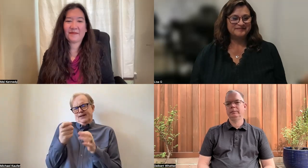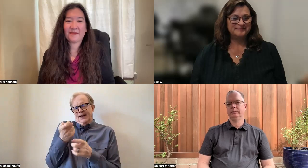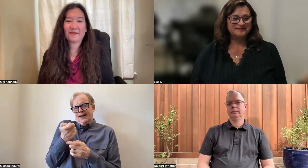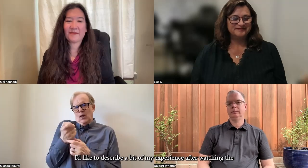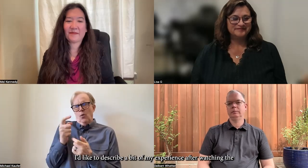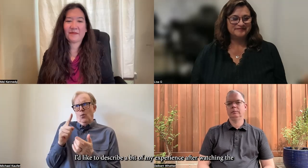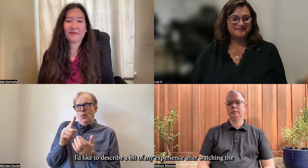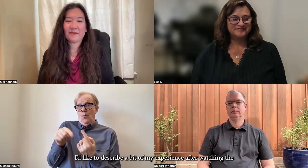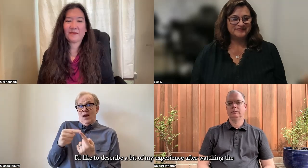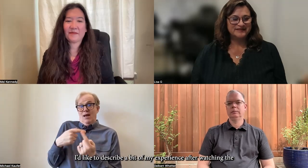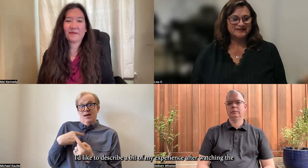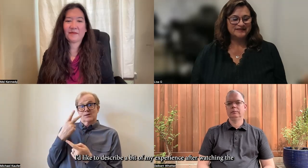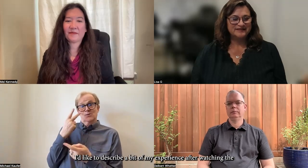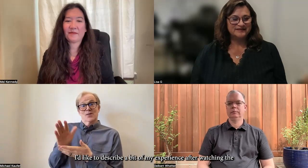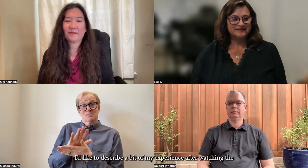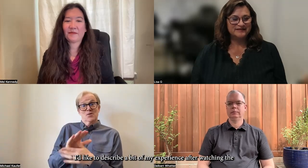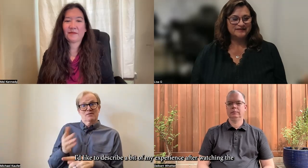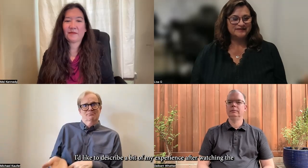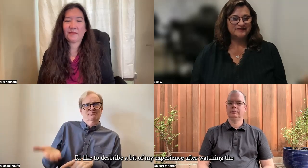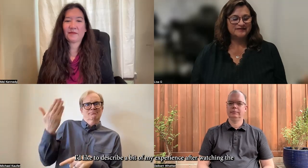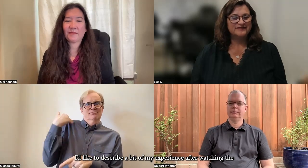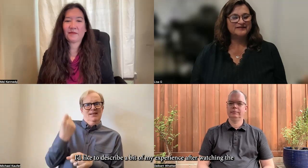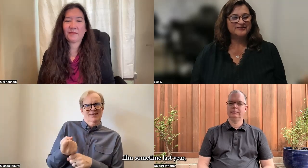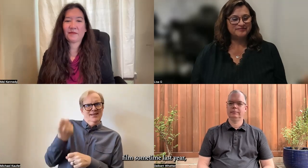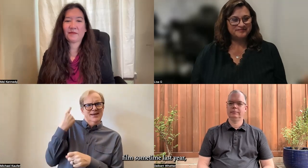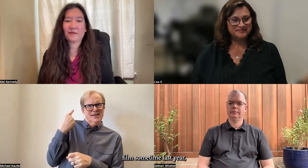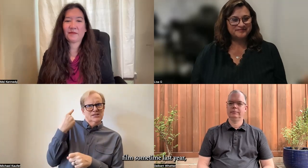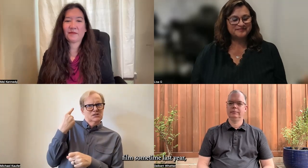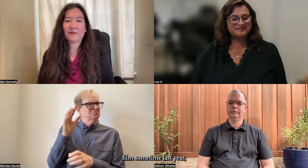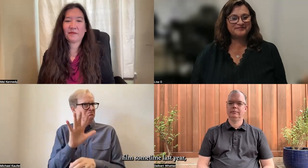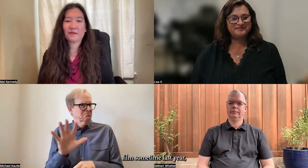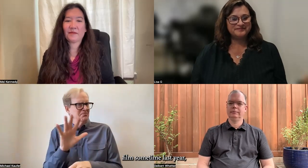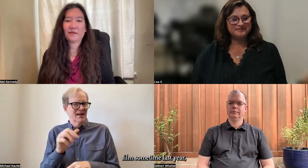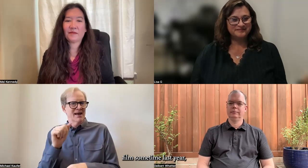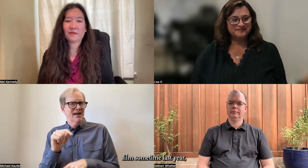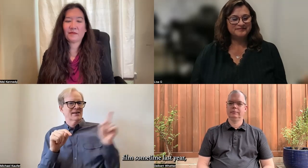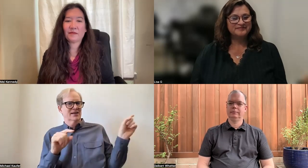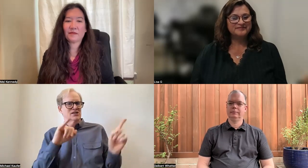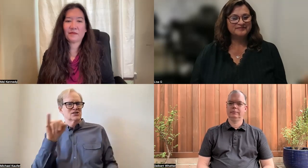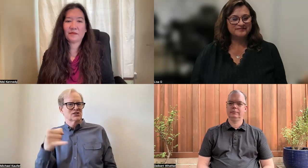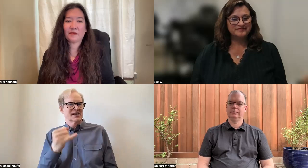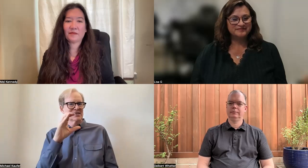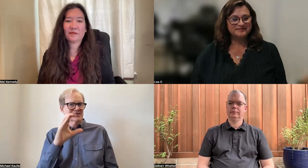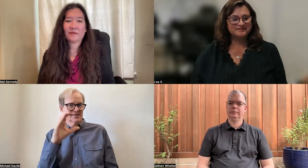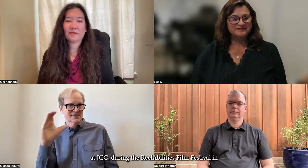I'd like to describe a bit of my experience after watching the film sometime last year at